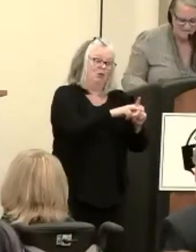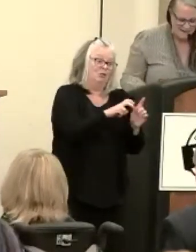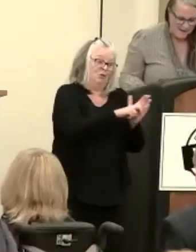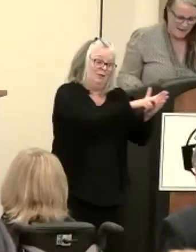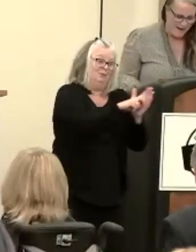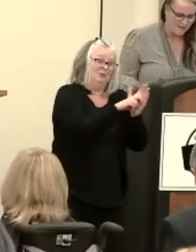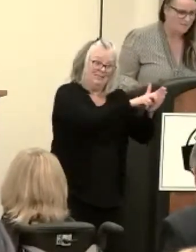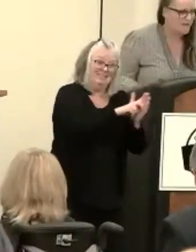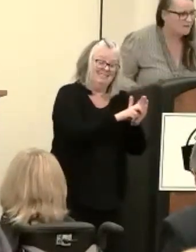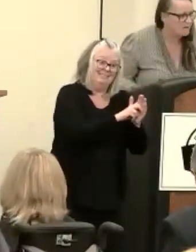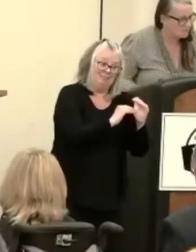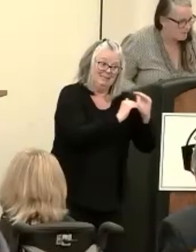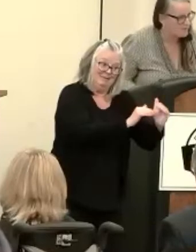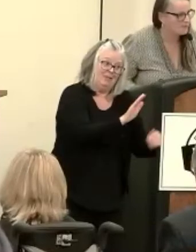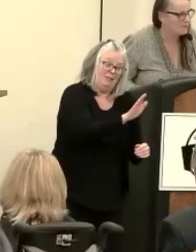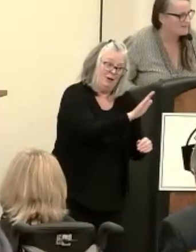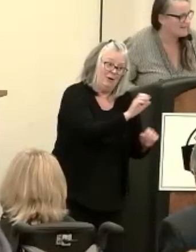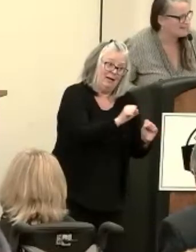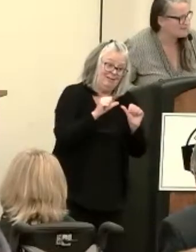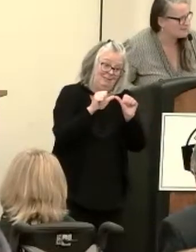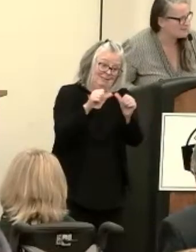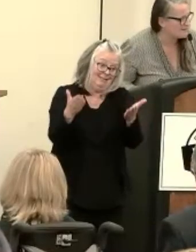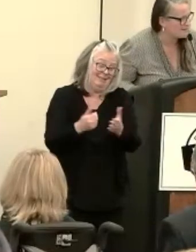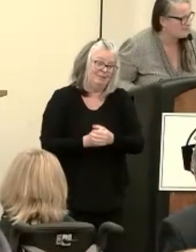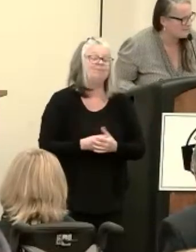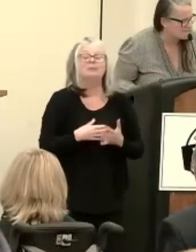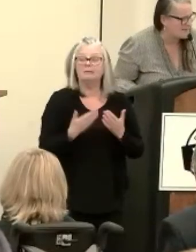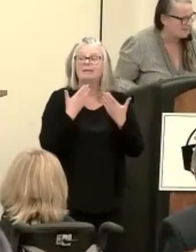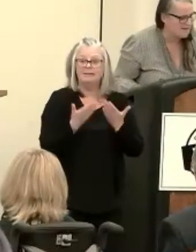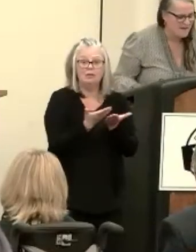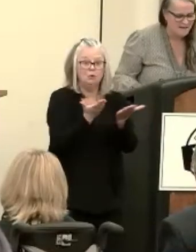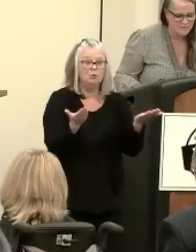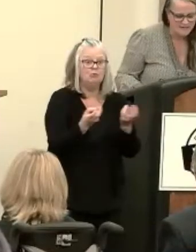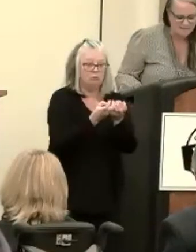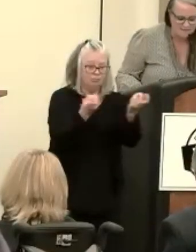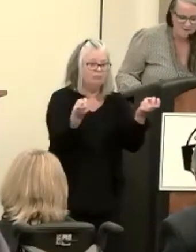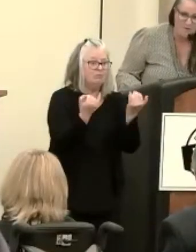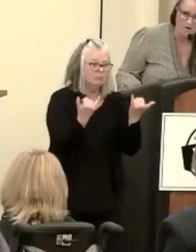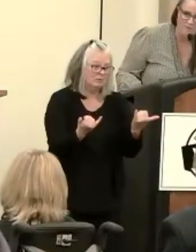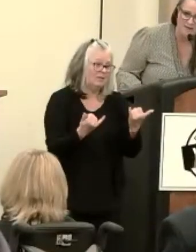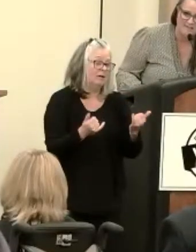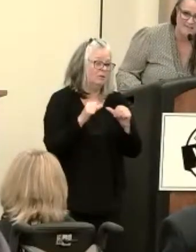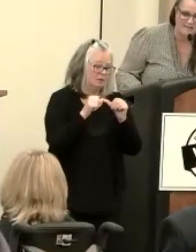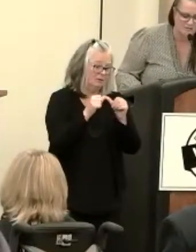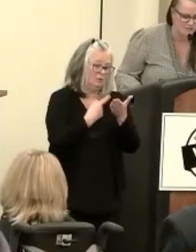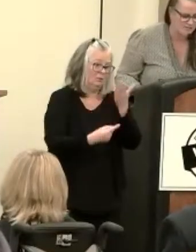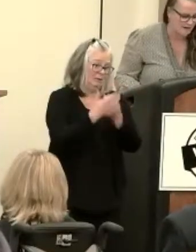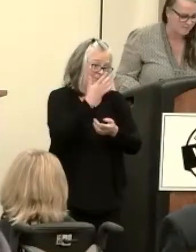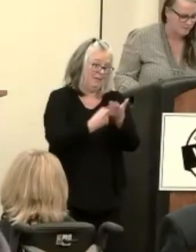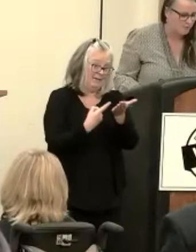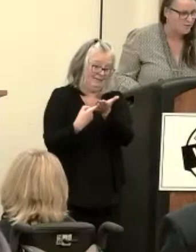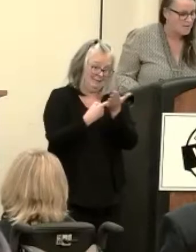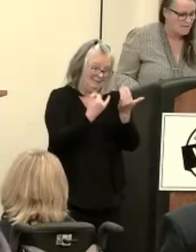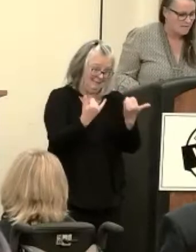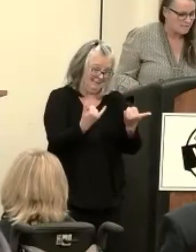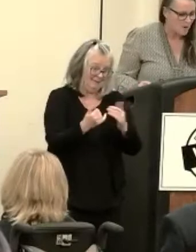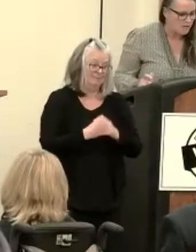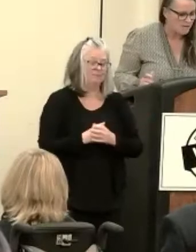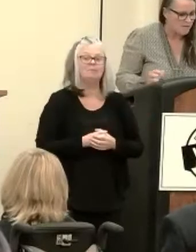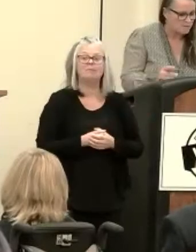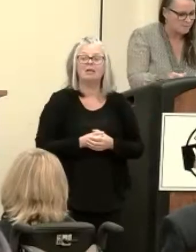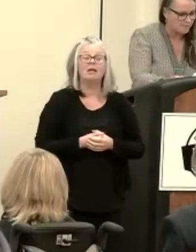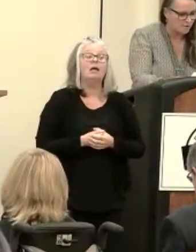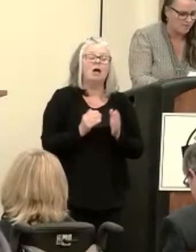right? So thank you, everyone, for taking to your seats once again as we continue our debate and discussion this afternoon. A